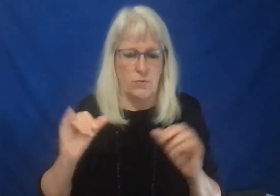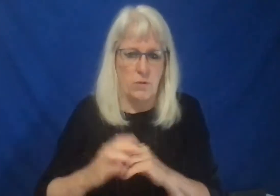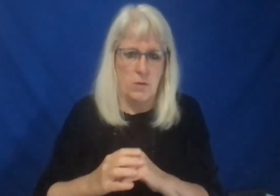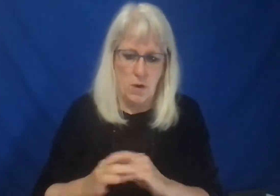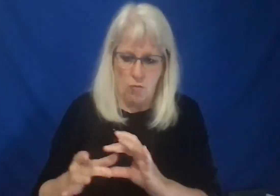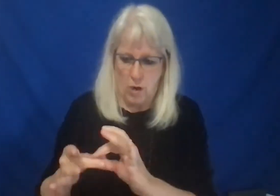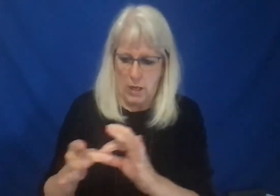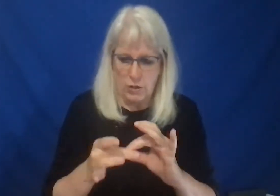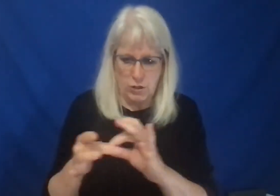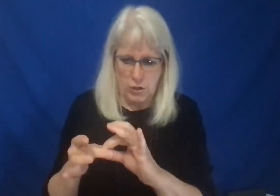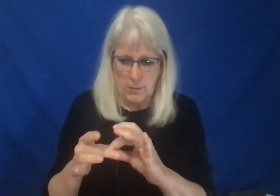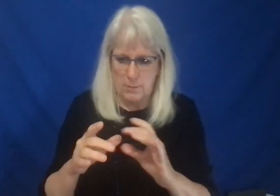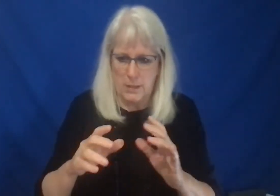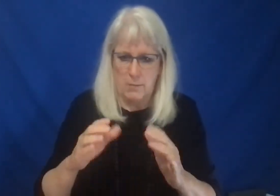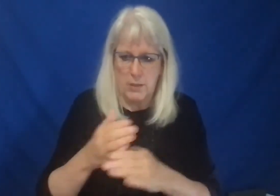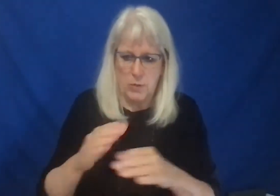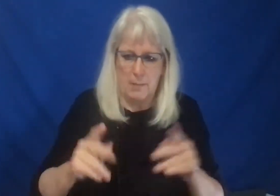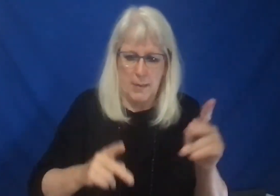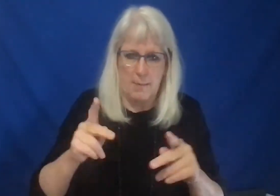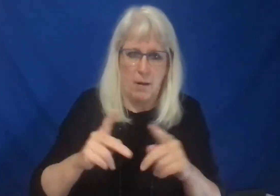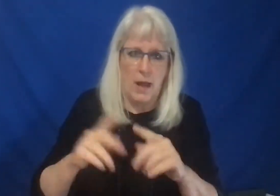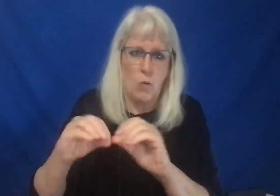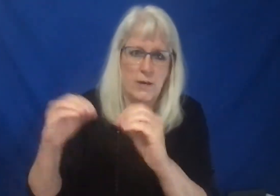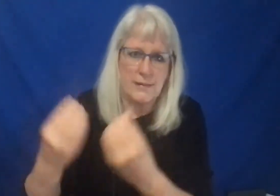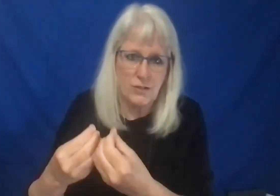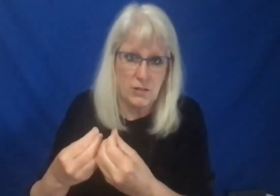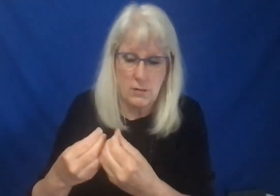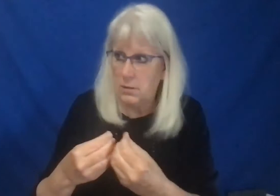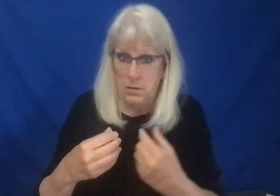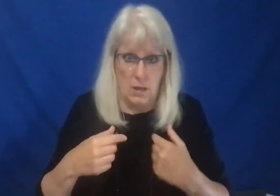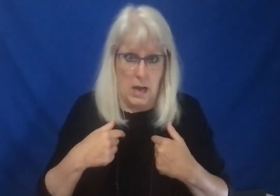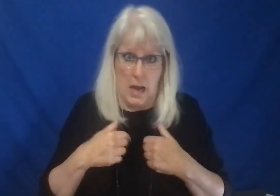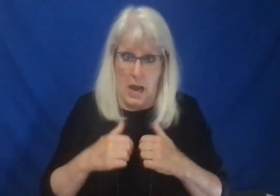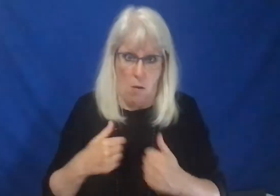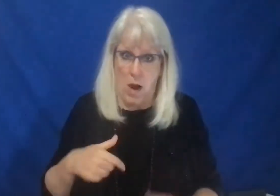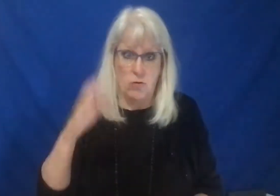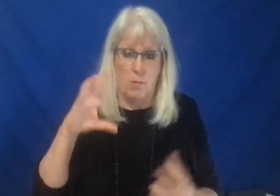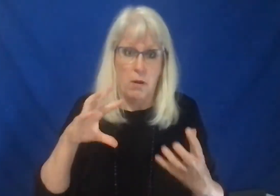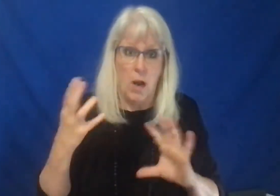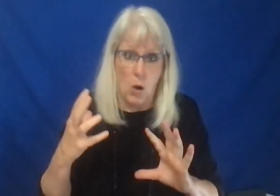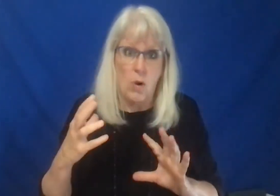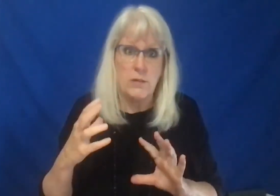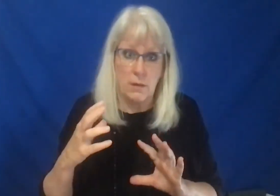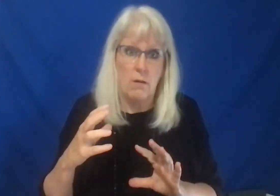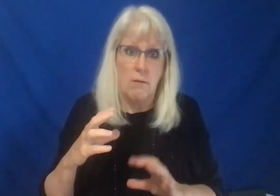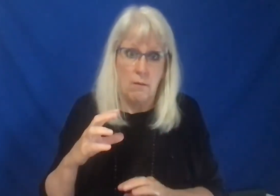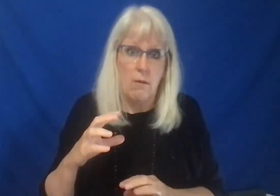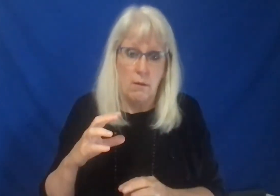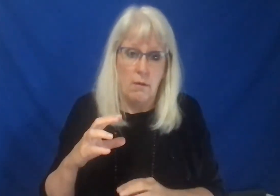and entities. And all of this was super messed up in the way I grew up. So I didn't learn about what the concepts teach.